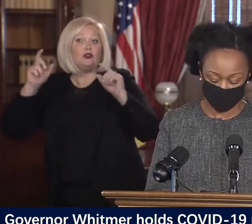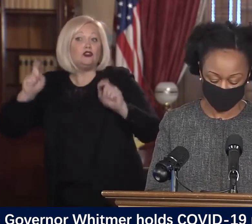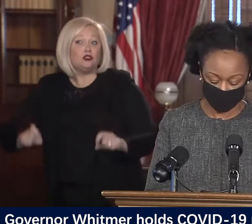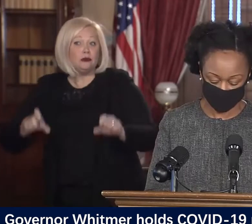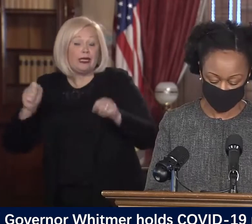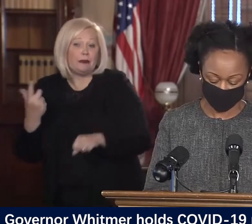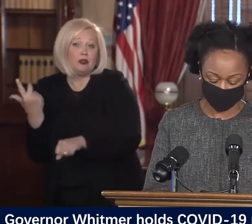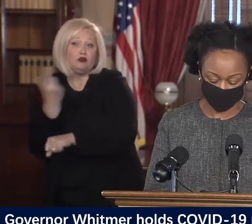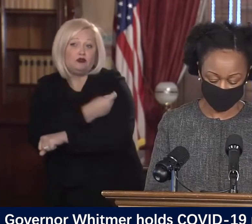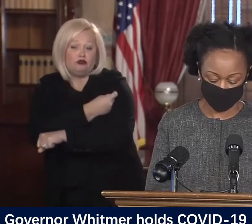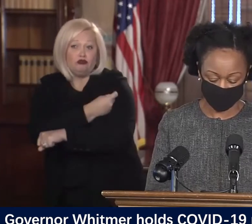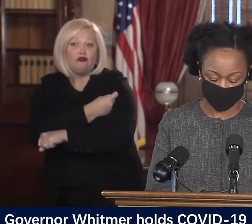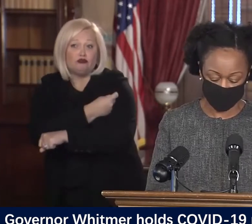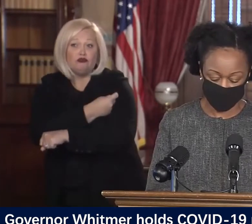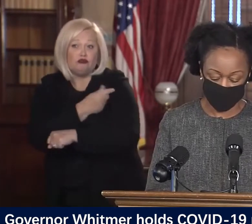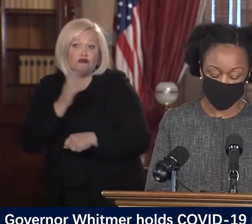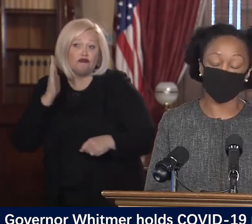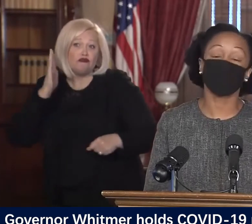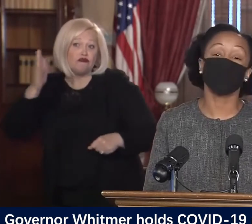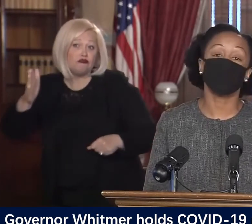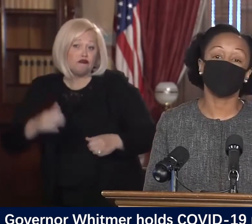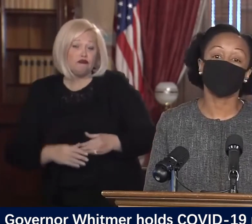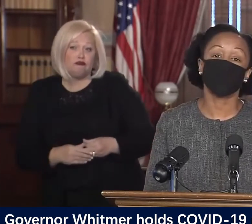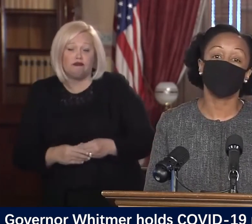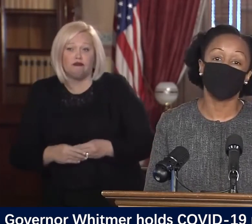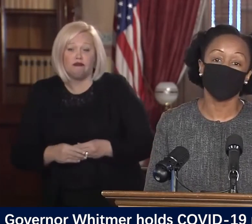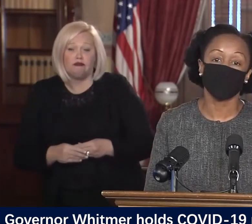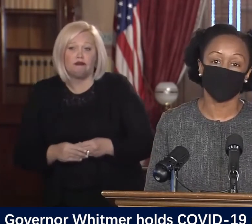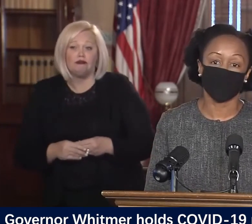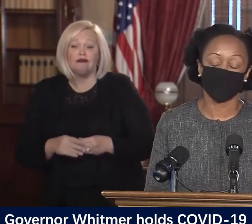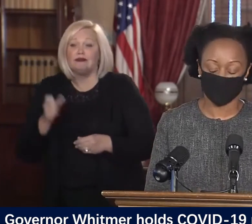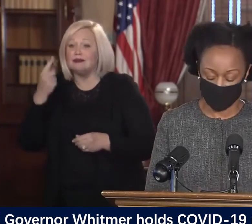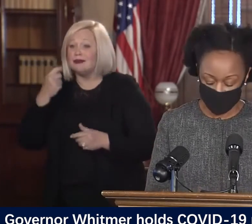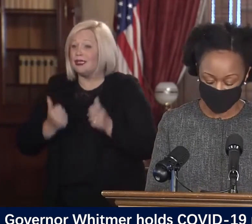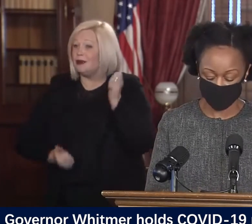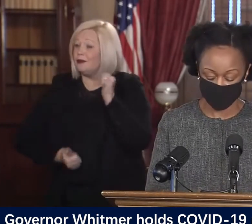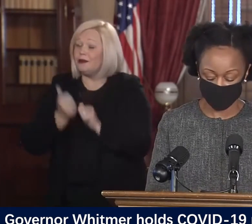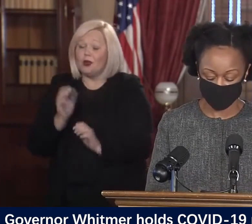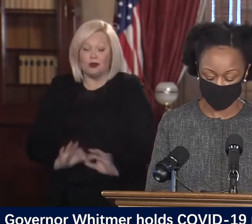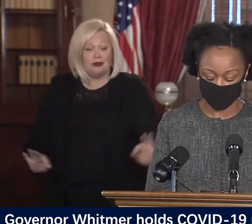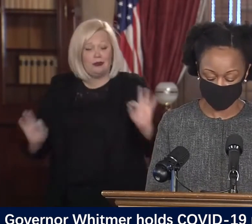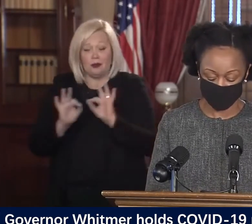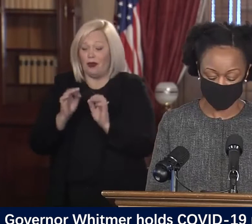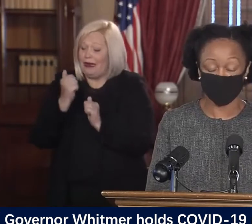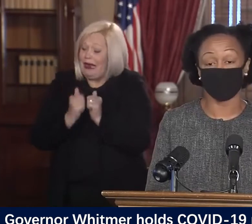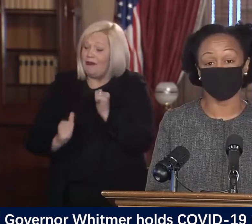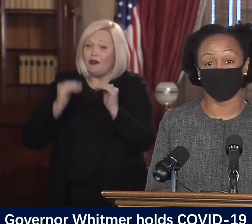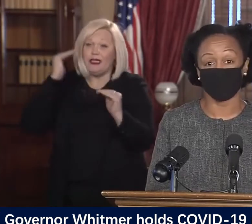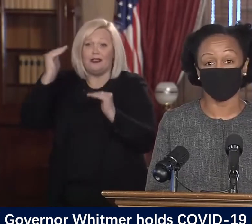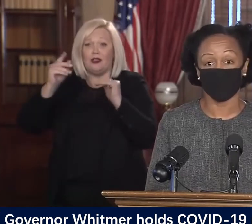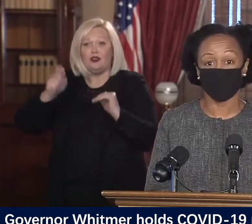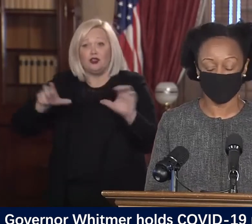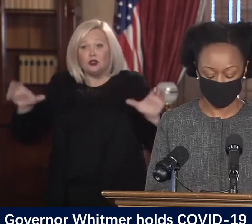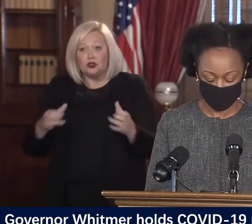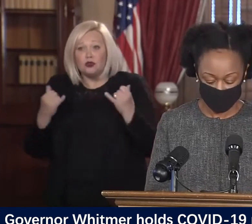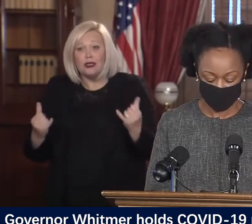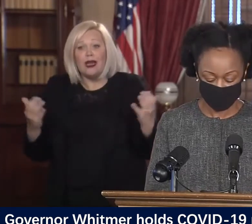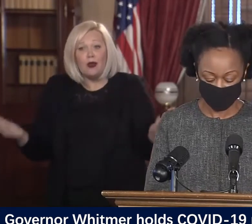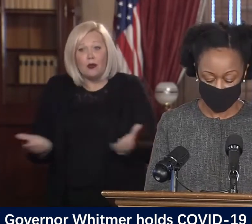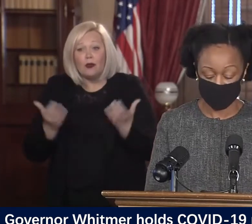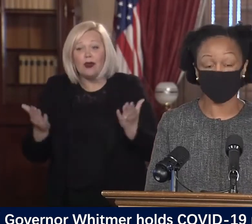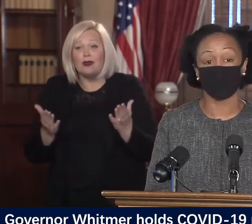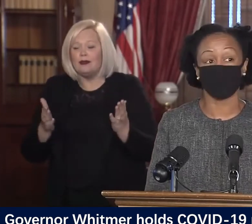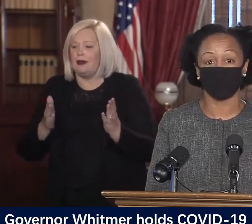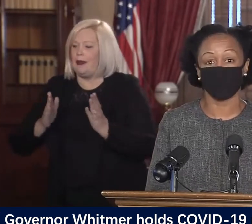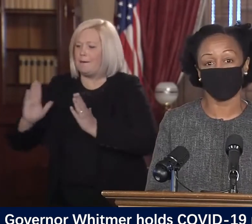to get the vaccine. One of the most important things every adult should be doing right now is planning